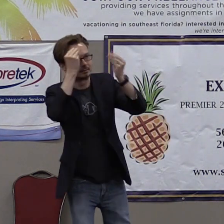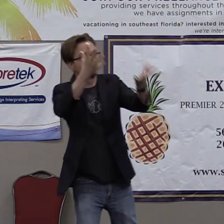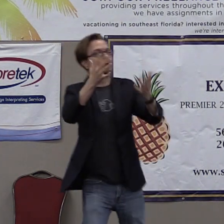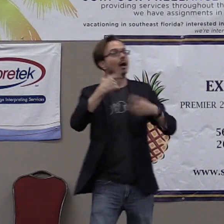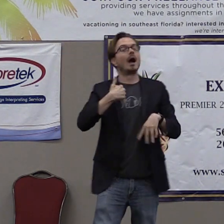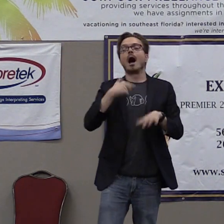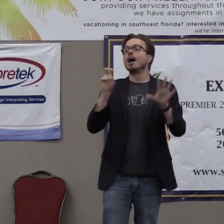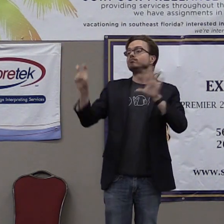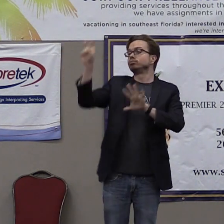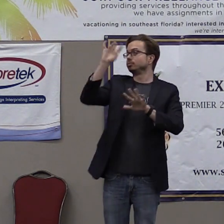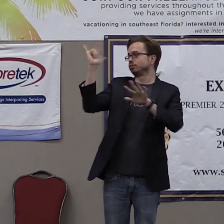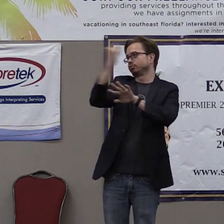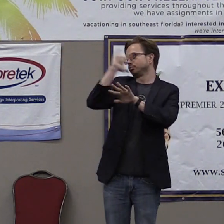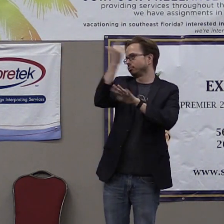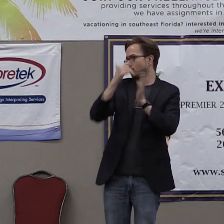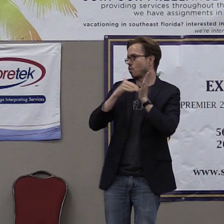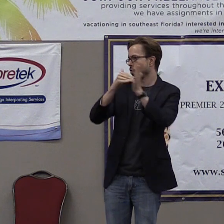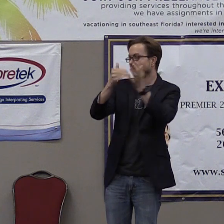Finally,